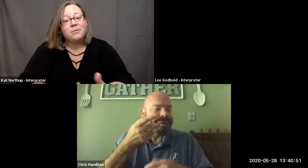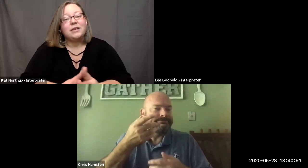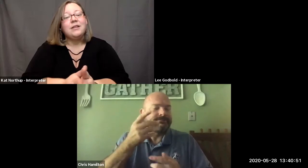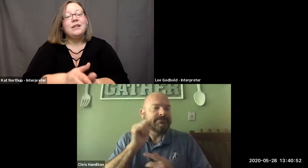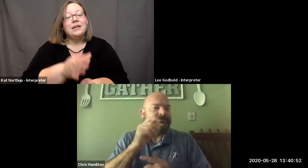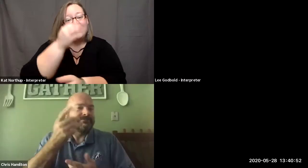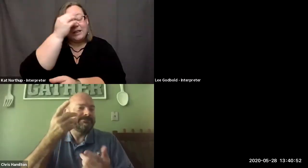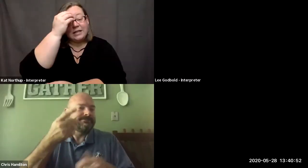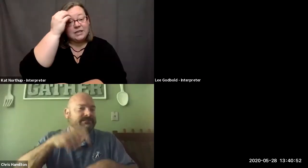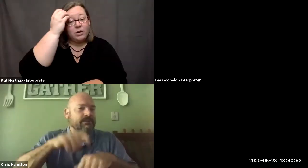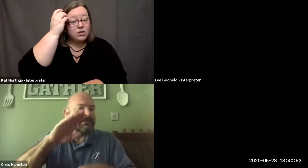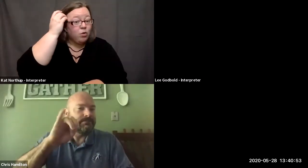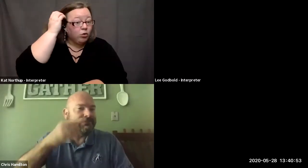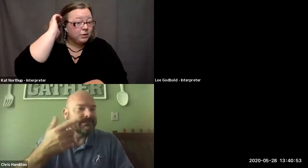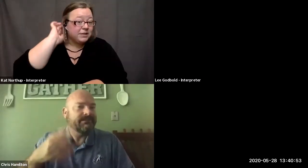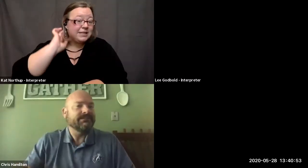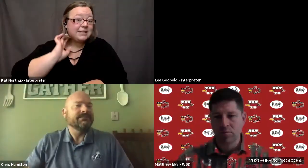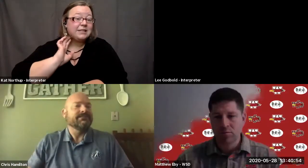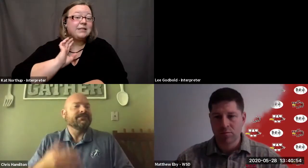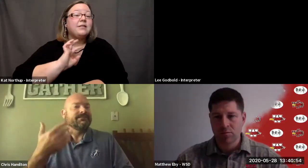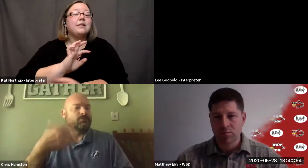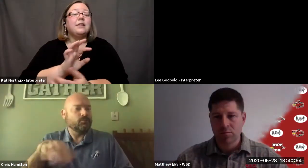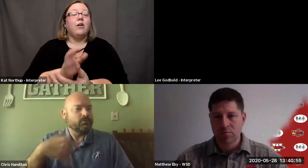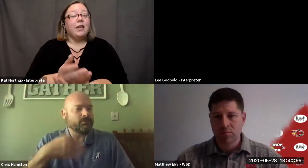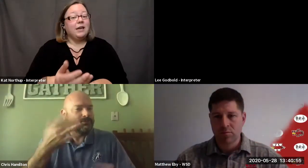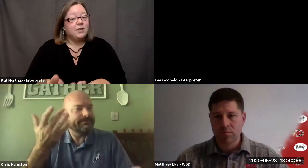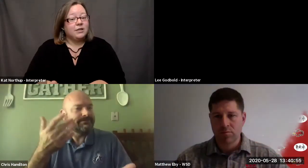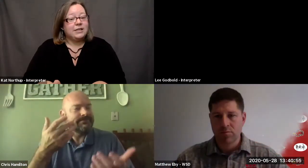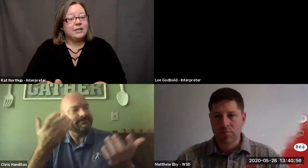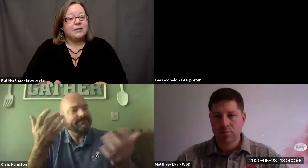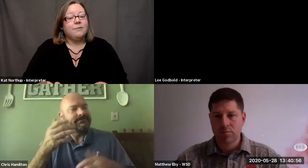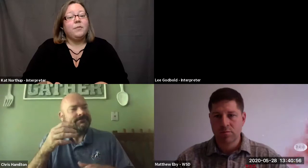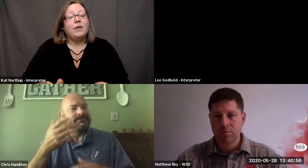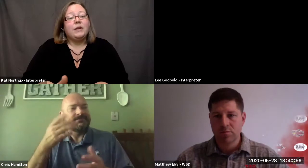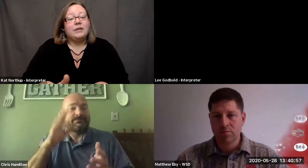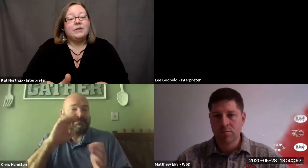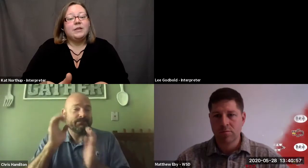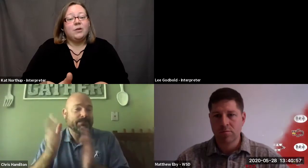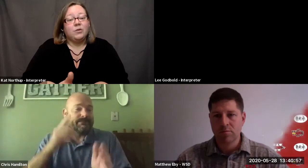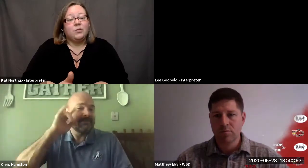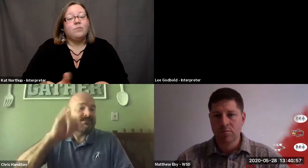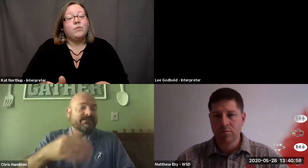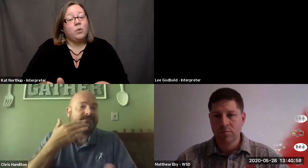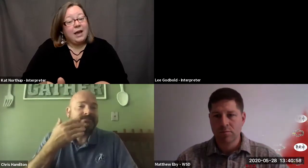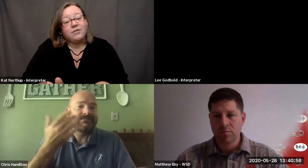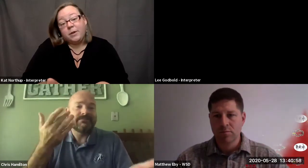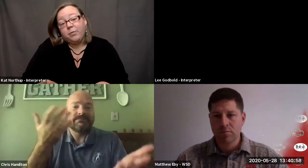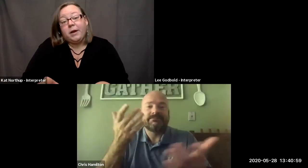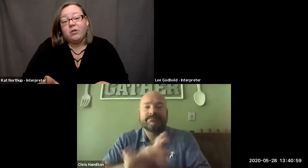and then that's going to hold up a season or cancel a season. So we have to be prepared for